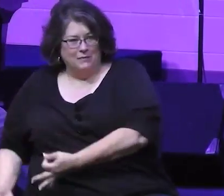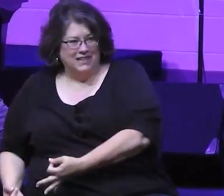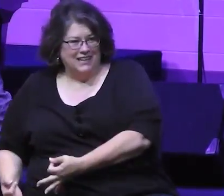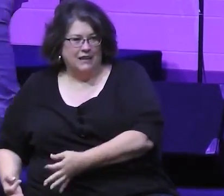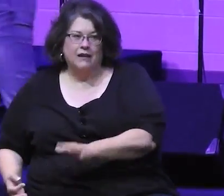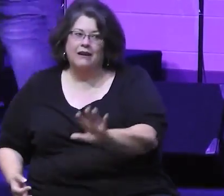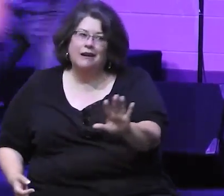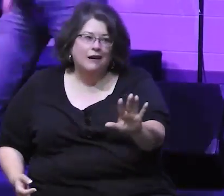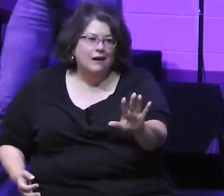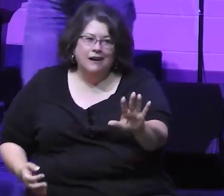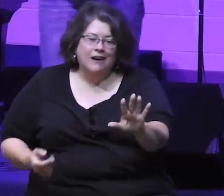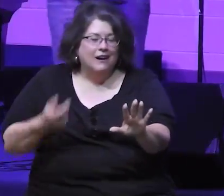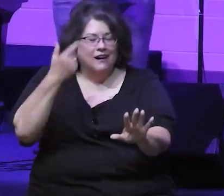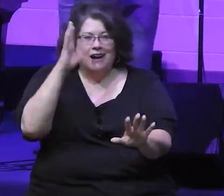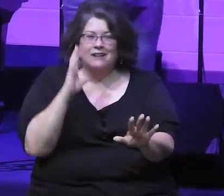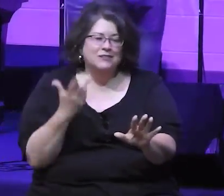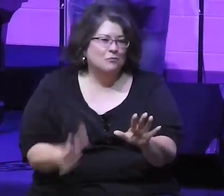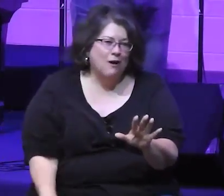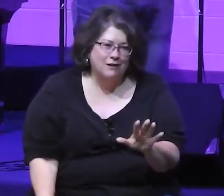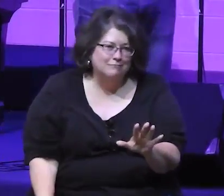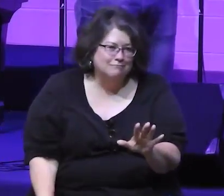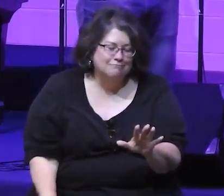important to God, and then there's all the rest of it.